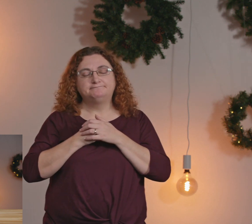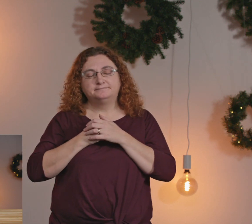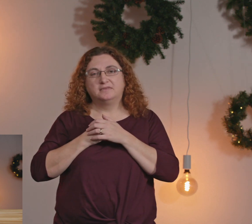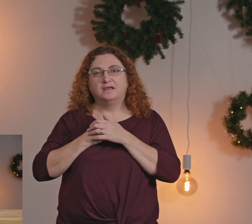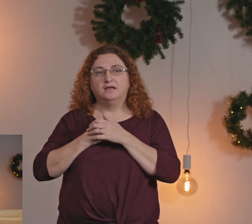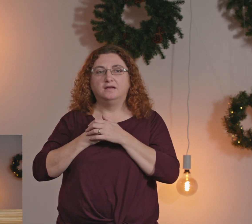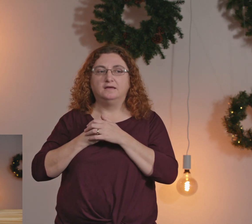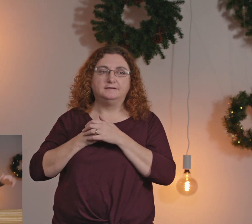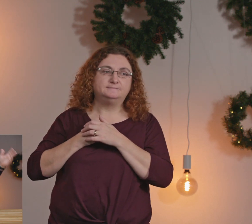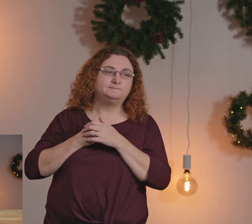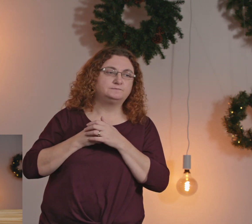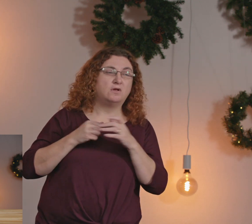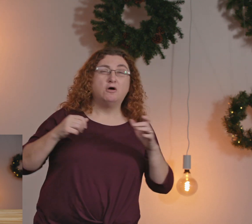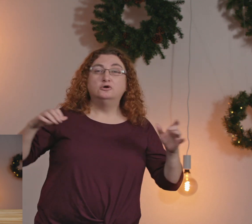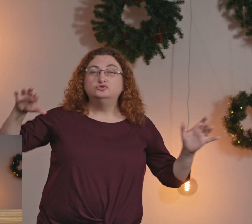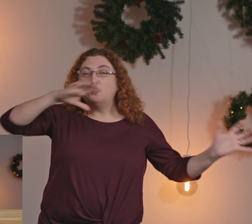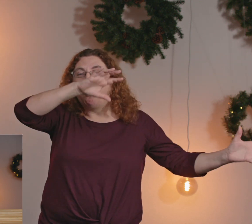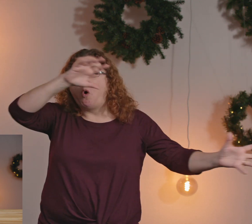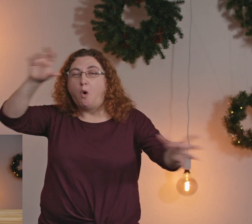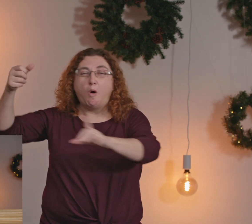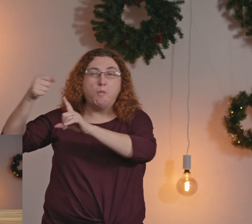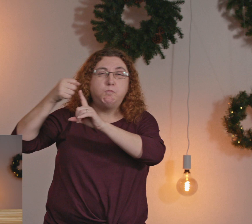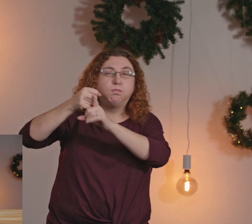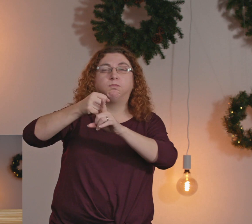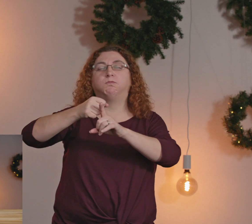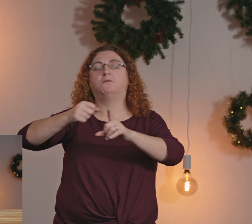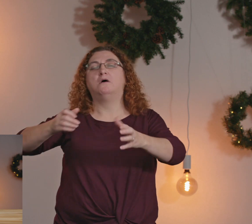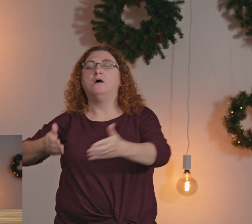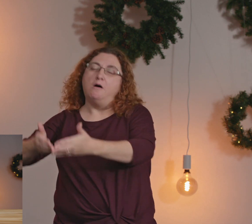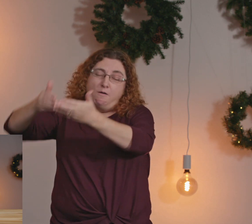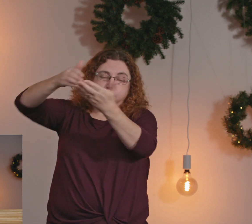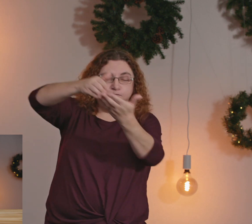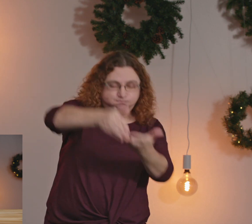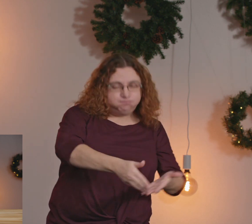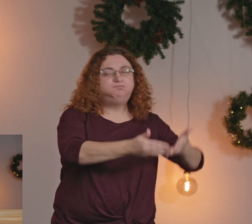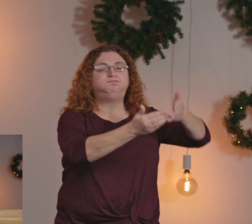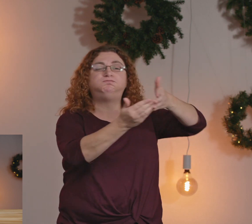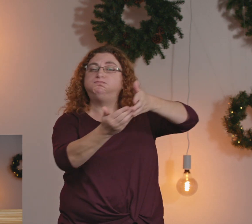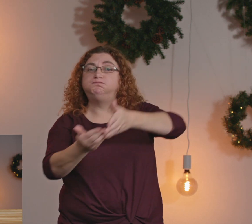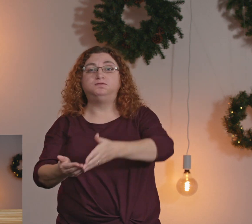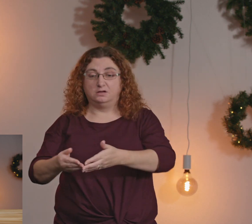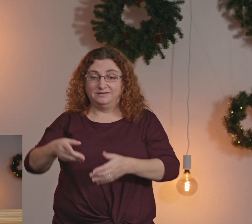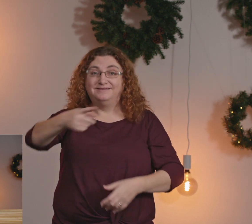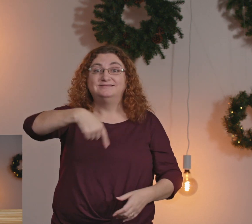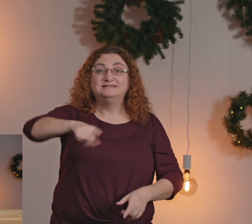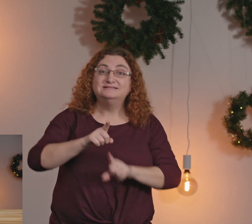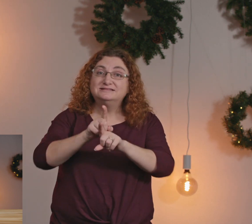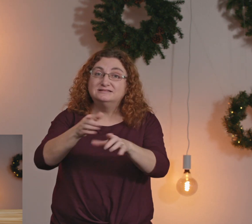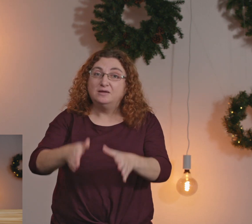And they get out to the middle of the lake, and a grand storm comes up. So grand, in fact, that these fishermen, lifelong Sea of